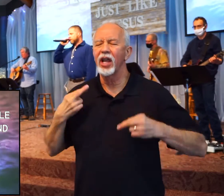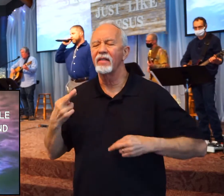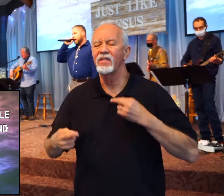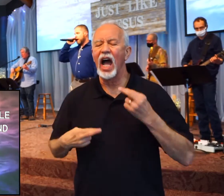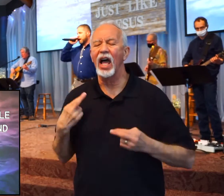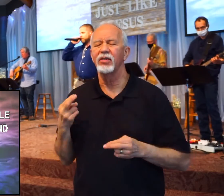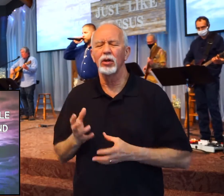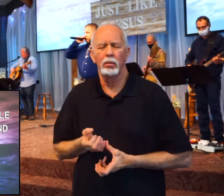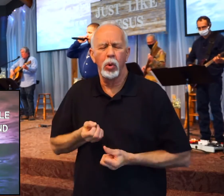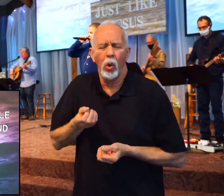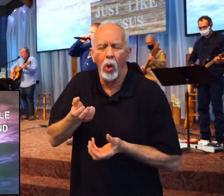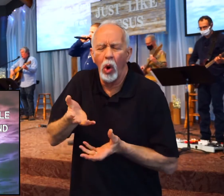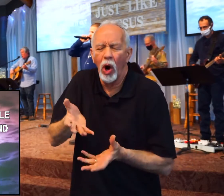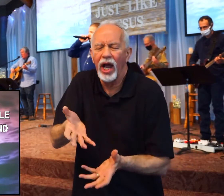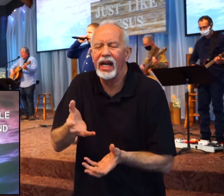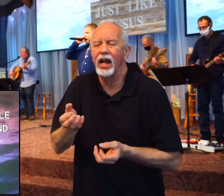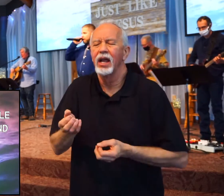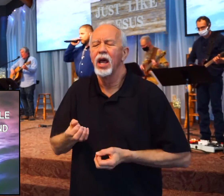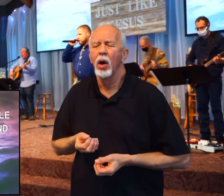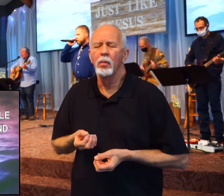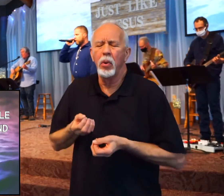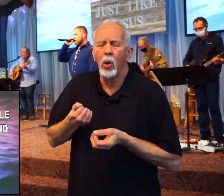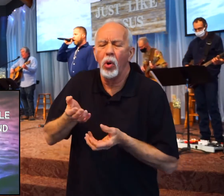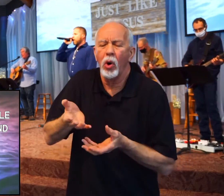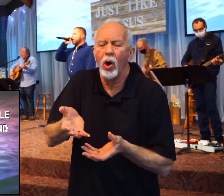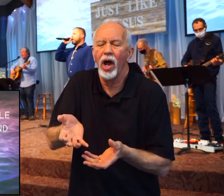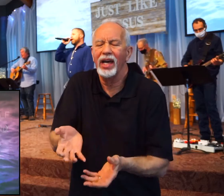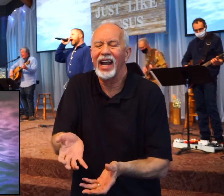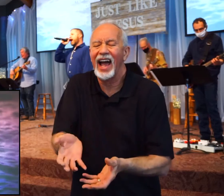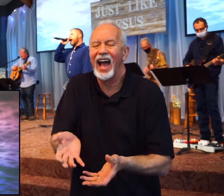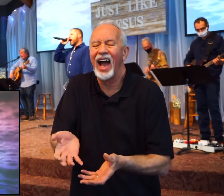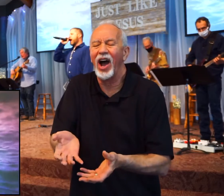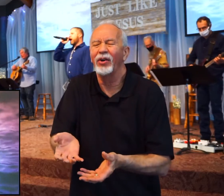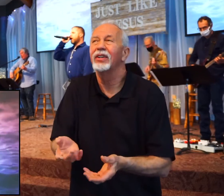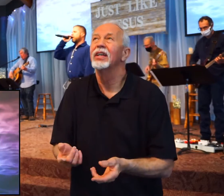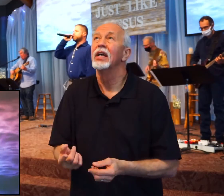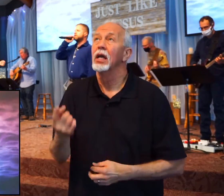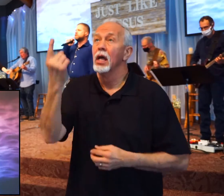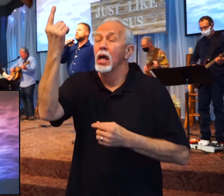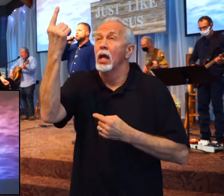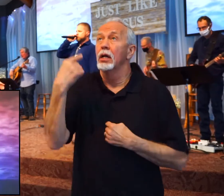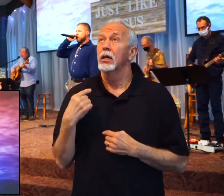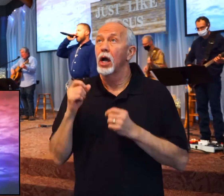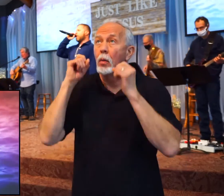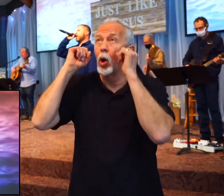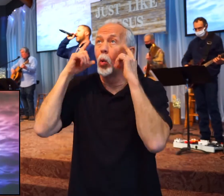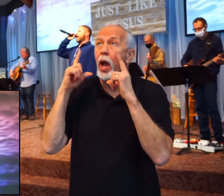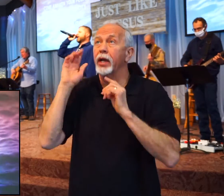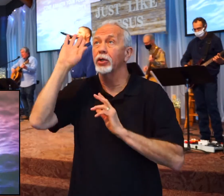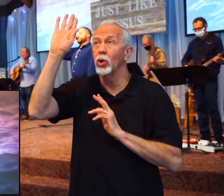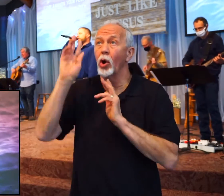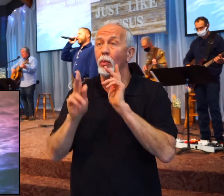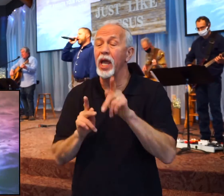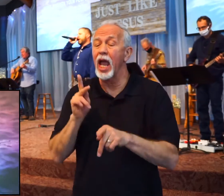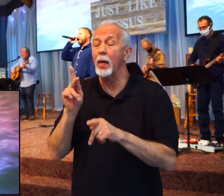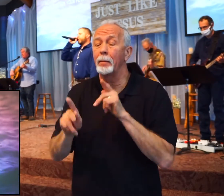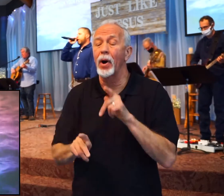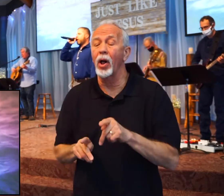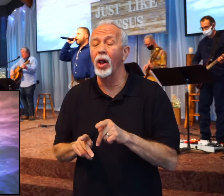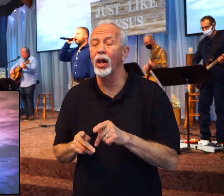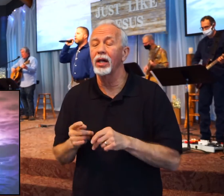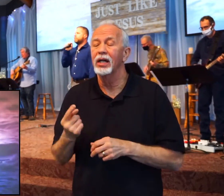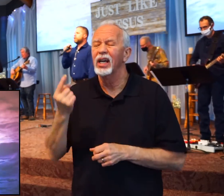of revival, pour it out, pour it out.